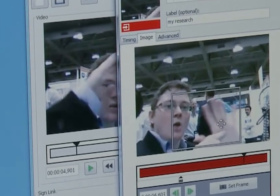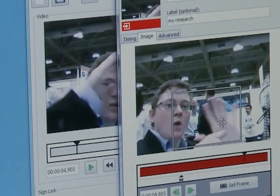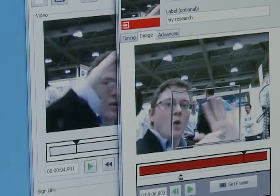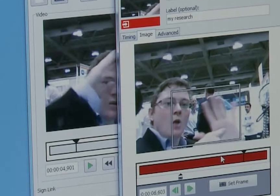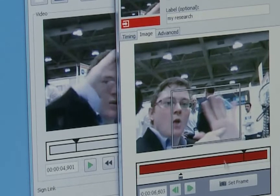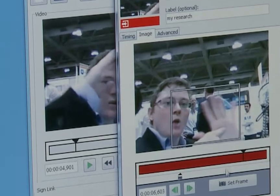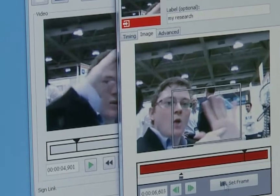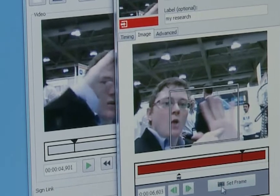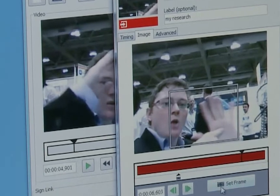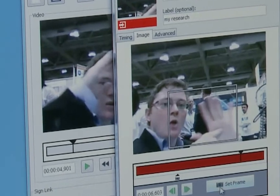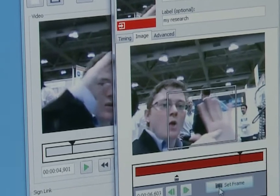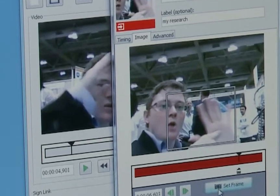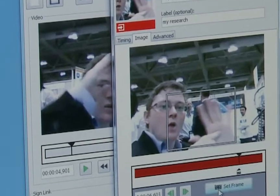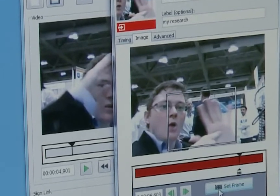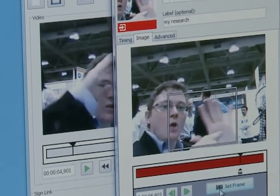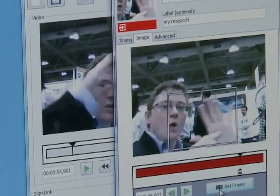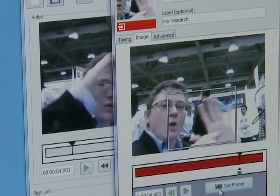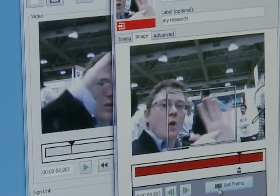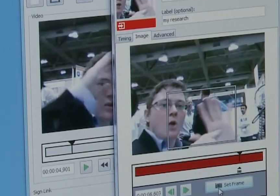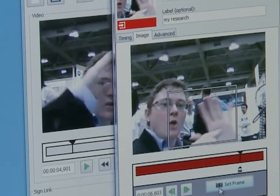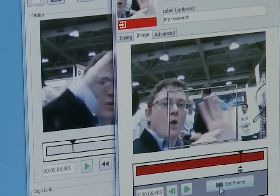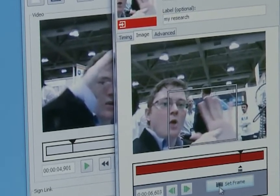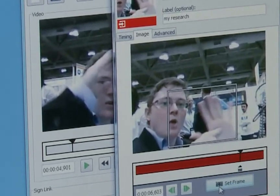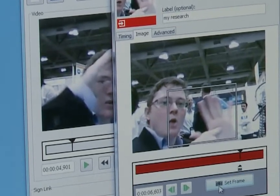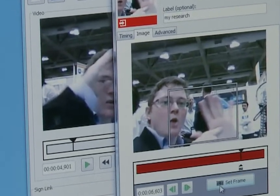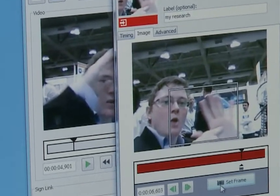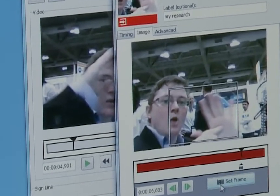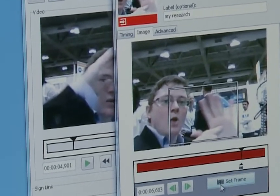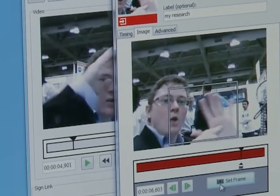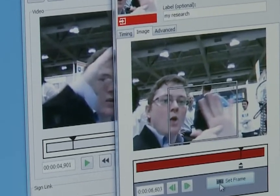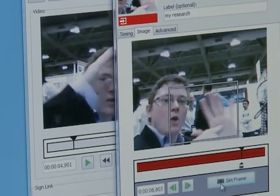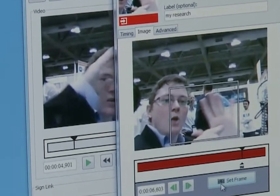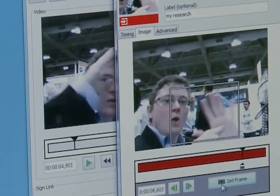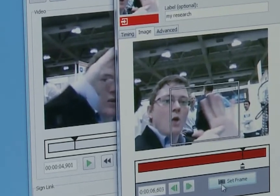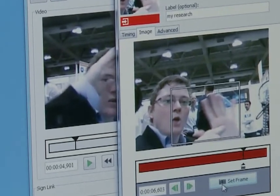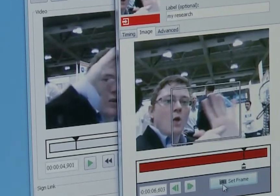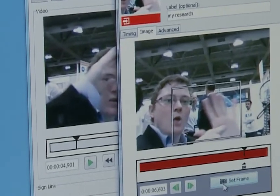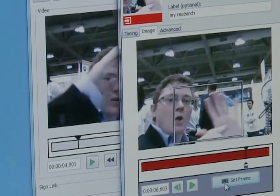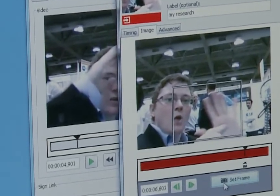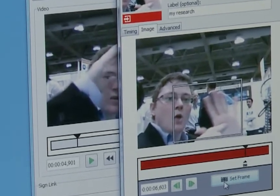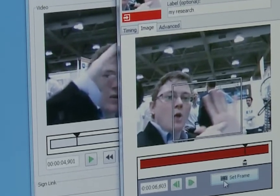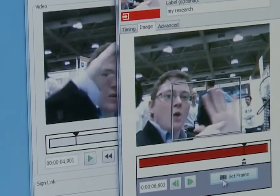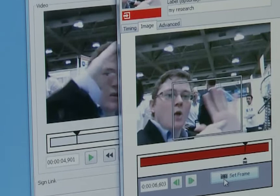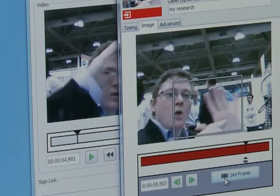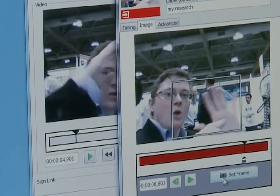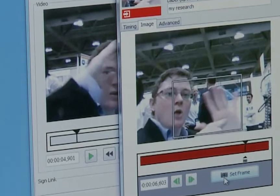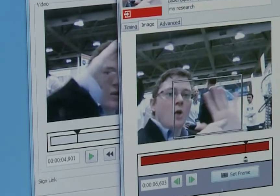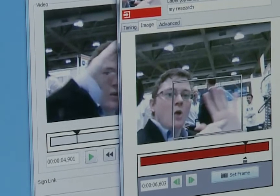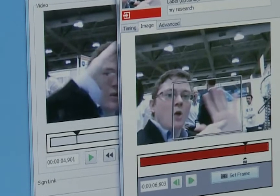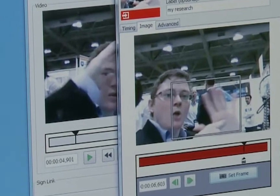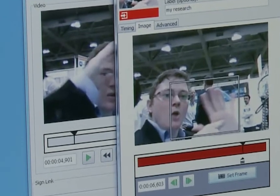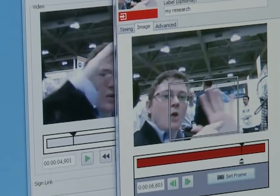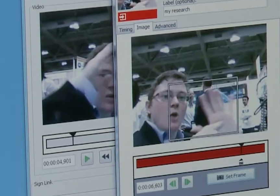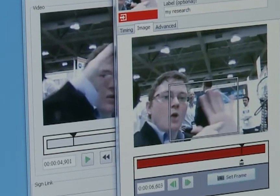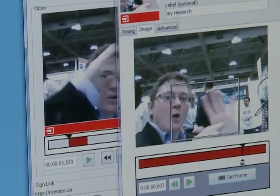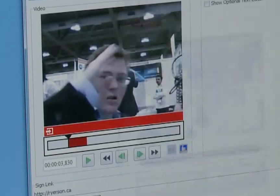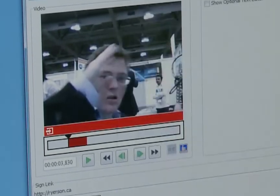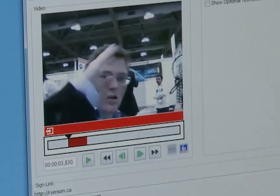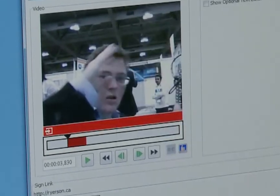And when I'm satisfied with that, I'll just click here and that becomes my icon to represent the link that I've just created in this